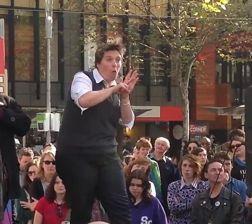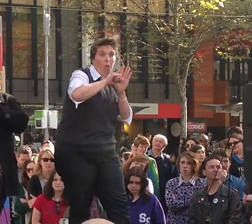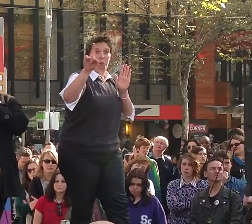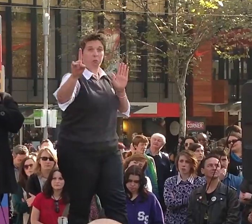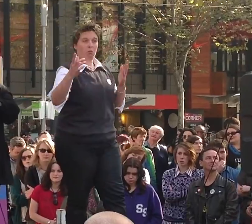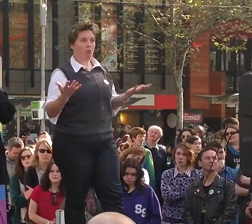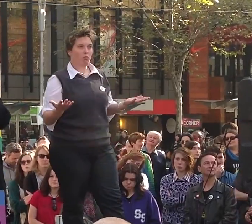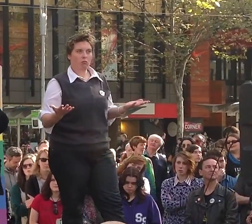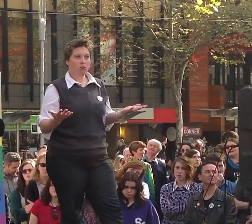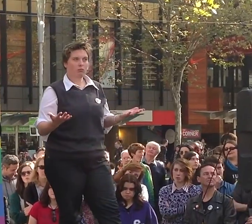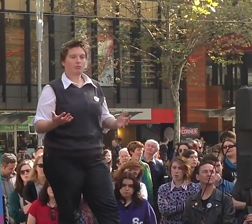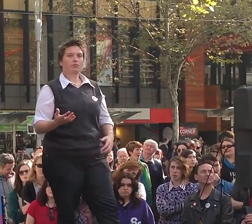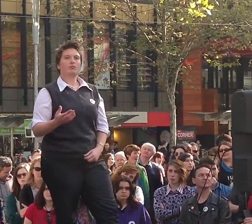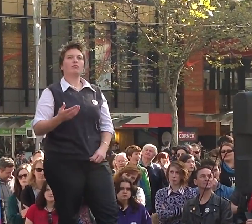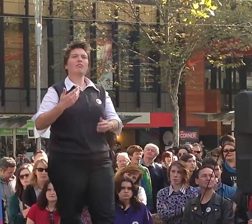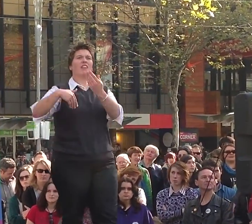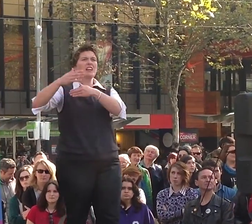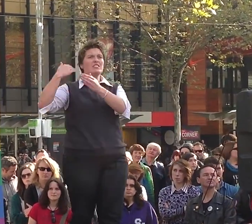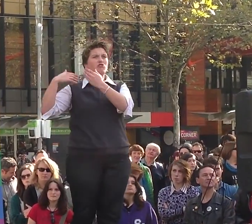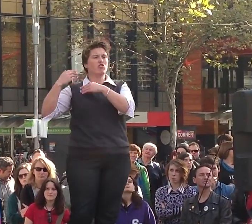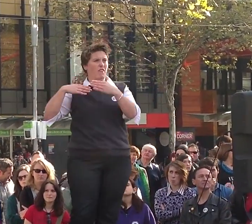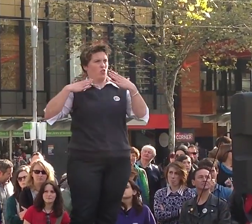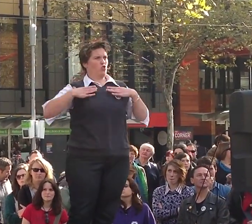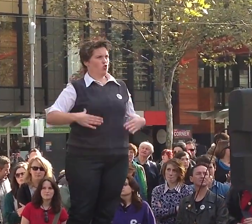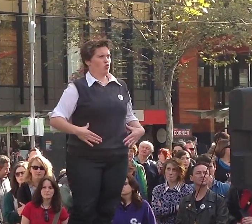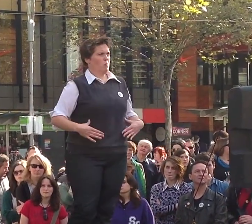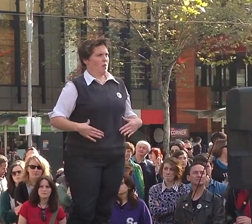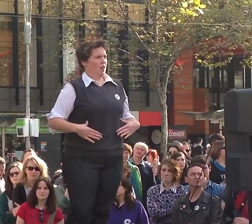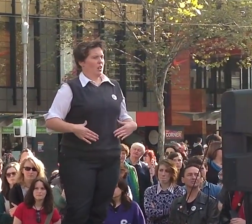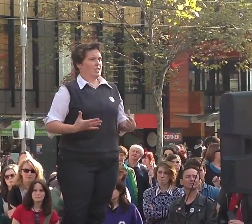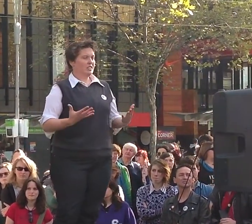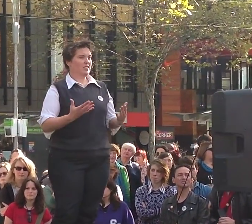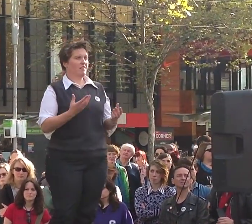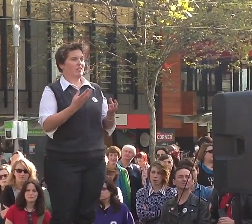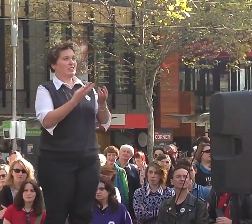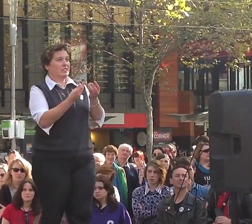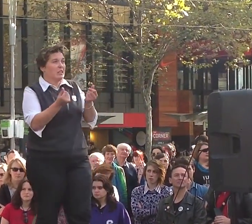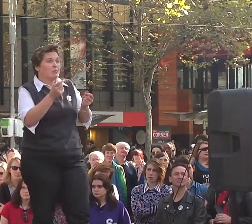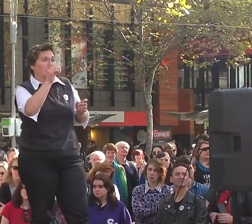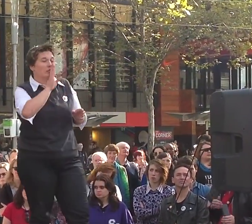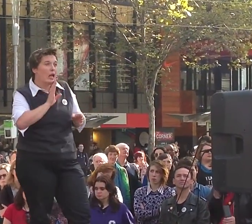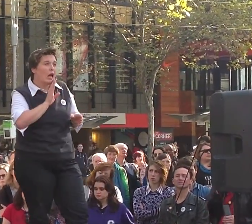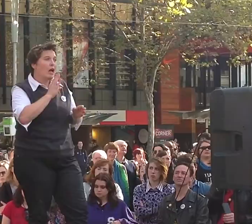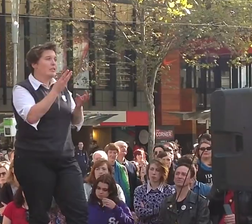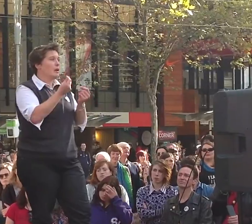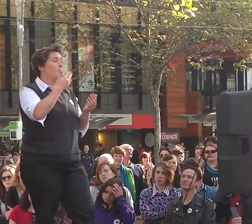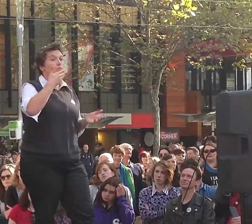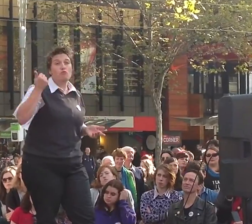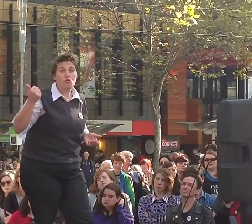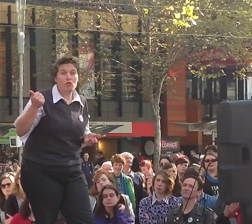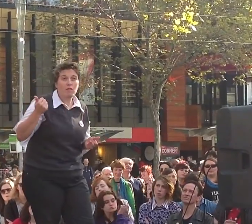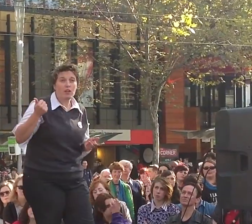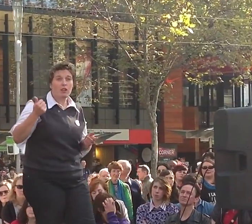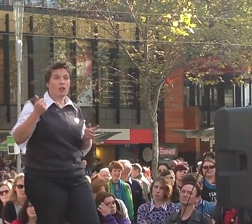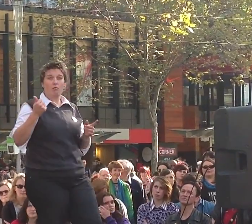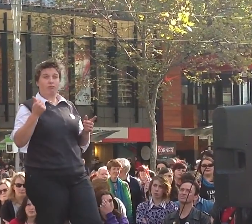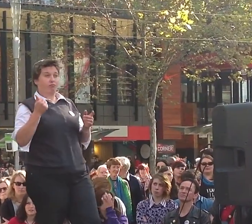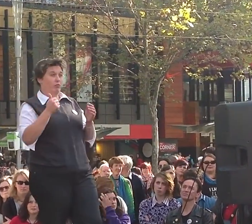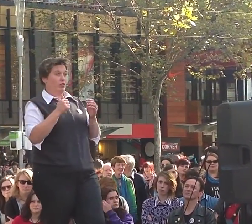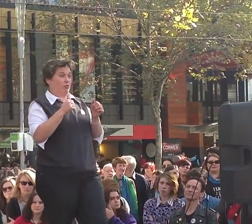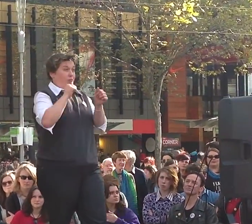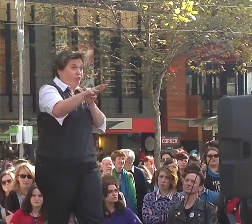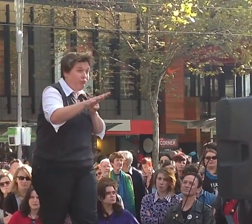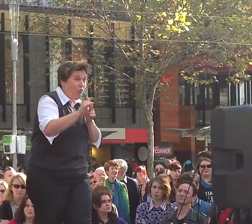know that the history of the human race has been a sad, beautiful, tragic, extraordinary